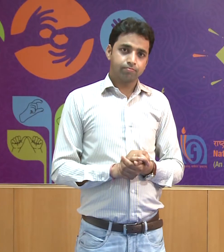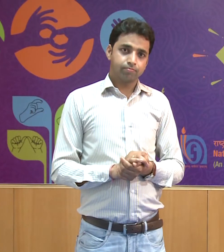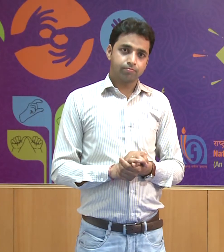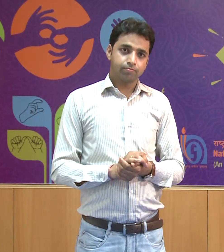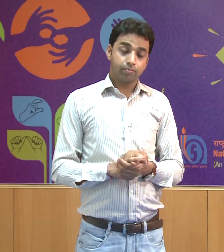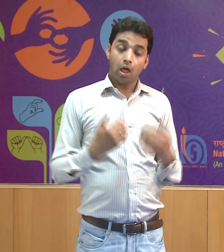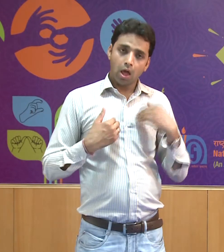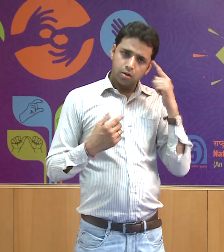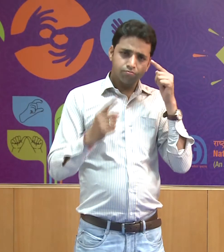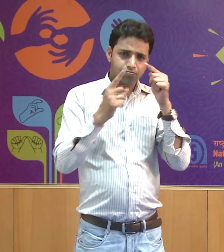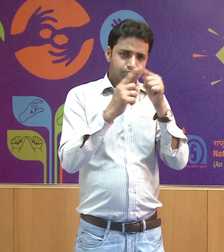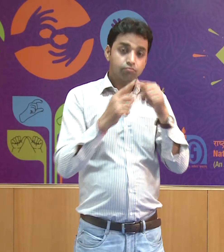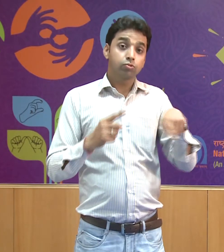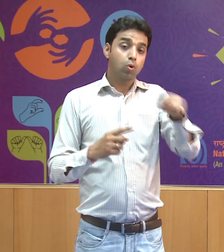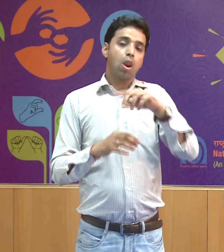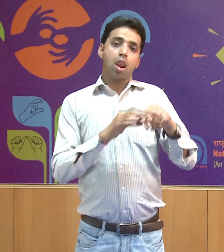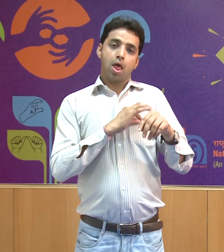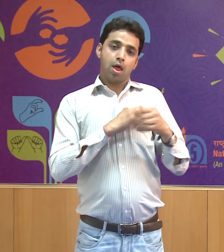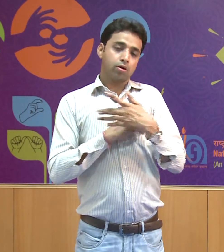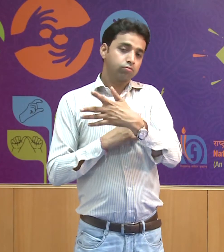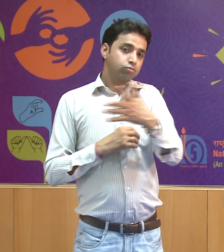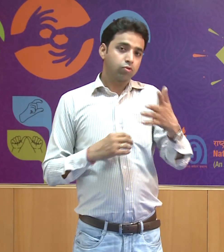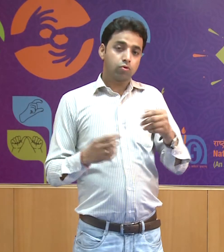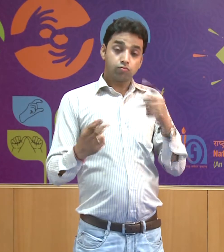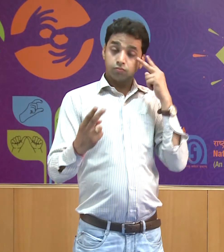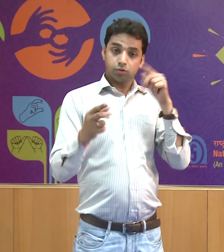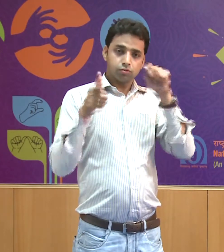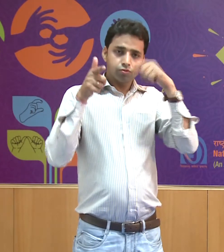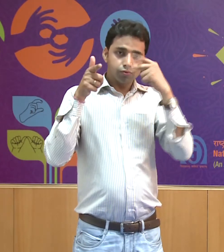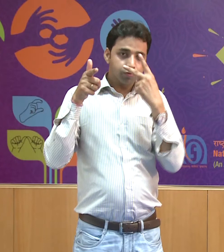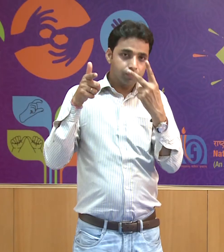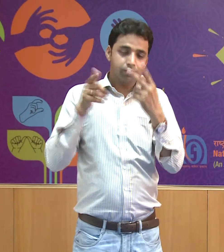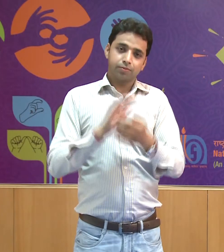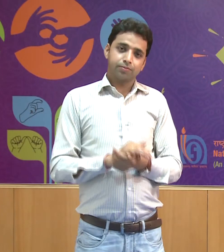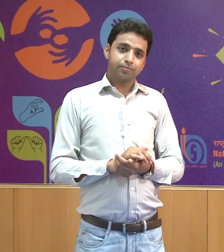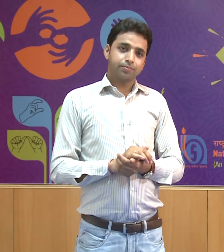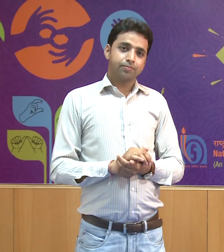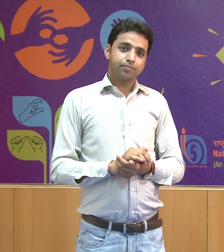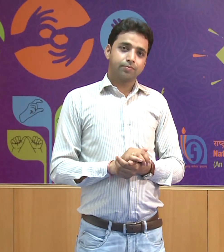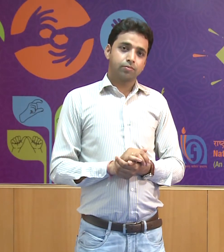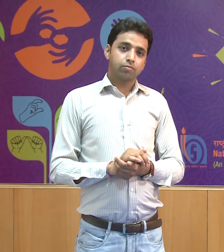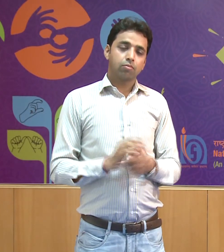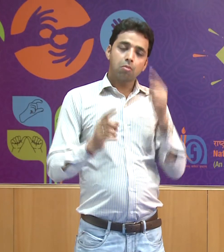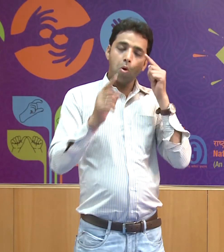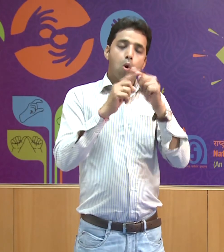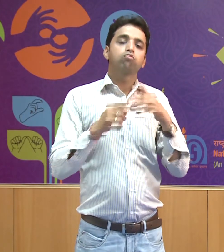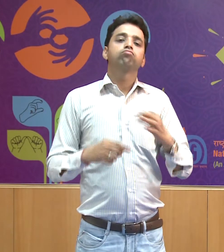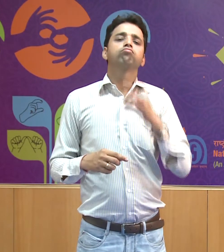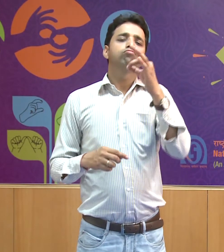I hope you liked watching this video. Hope to see you soon. Bye.